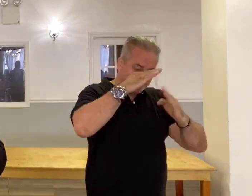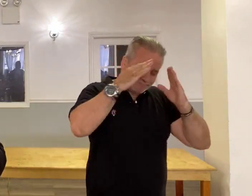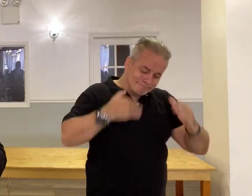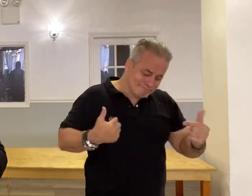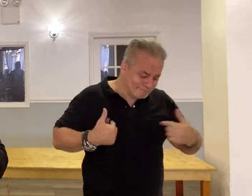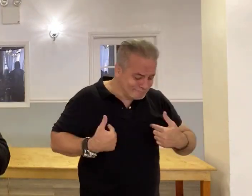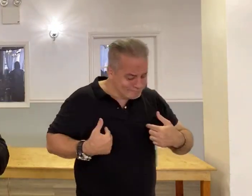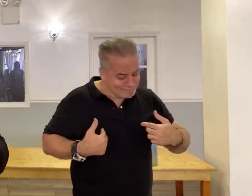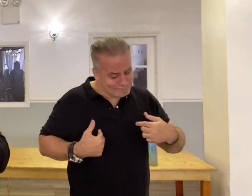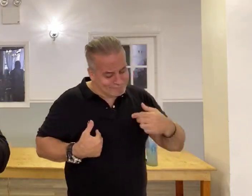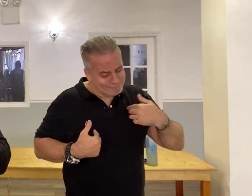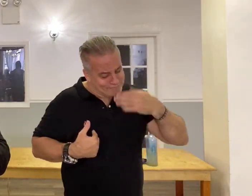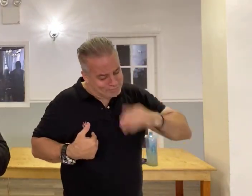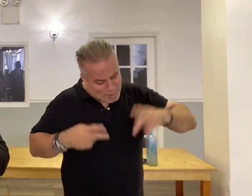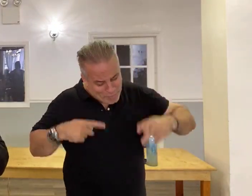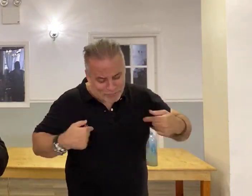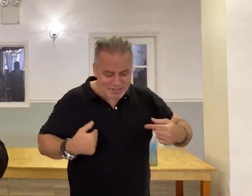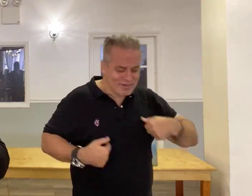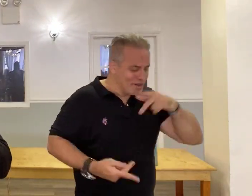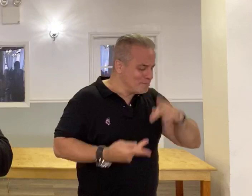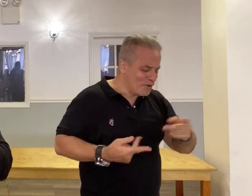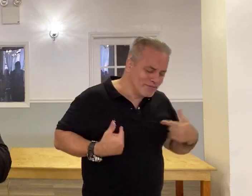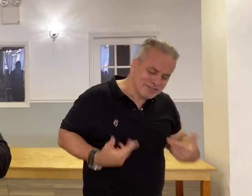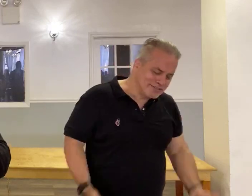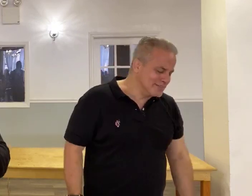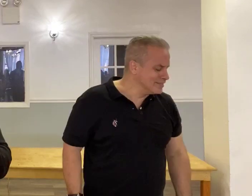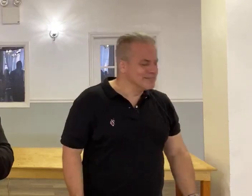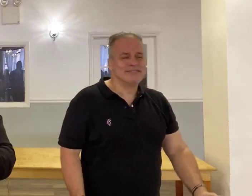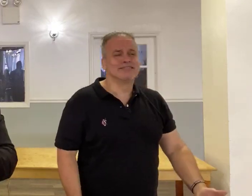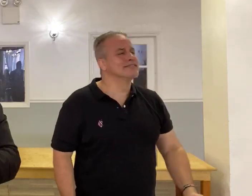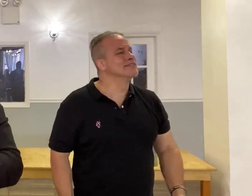have good news for you. The scripture says that he will